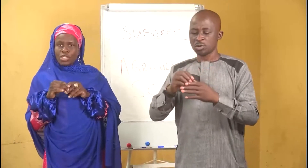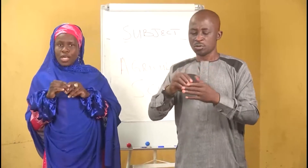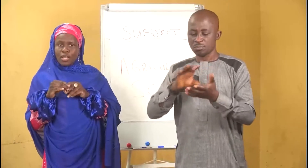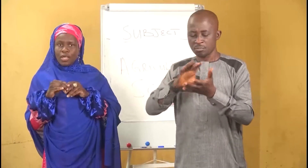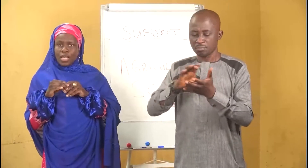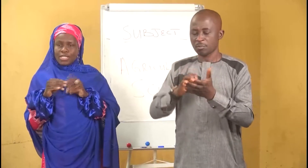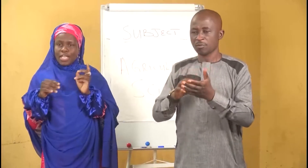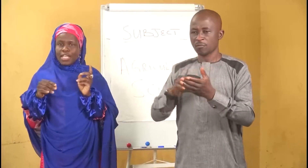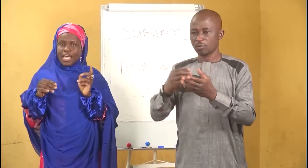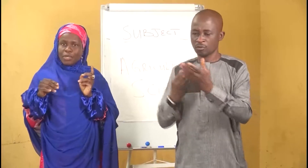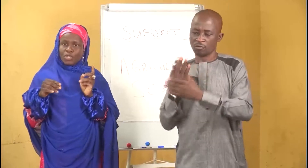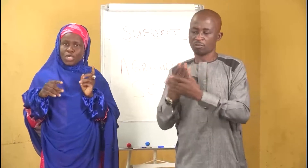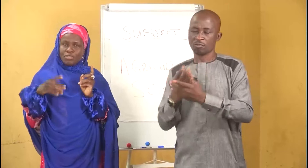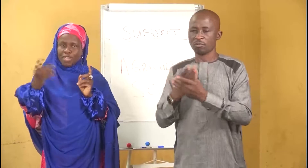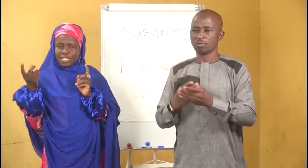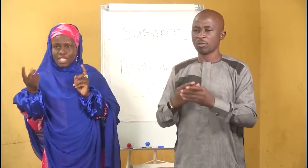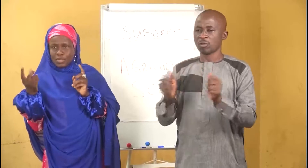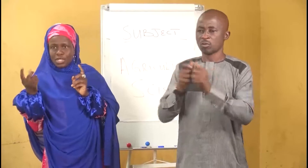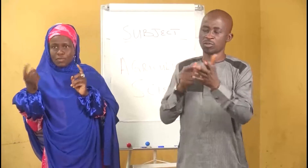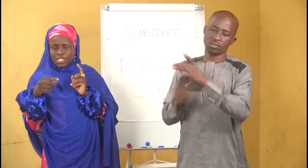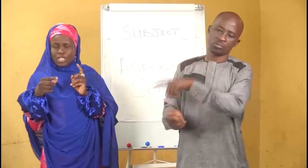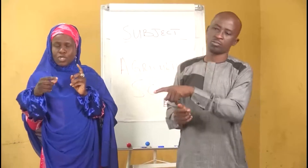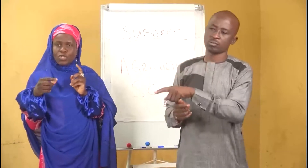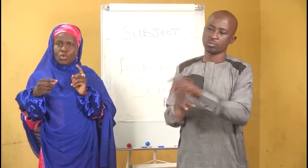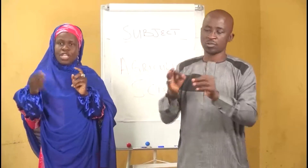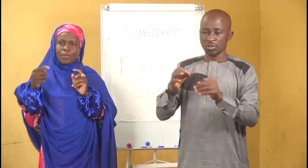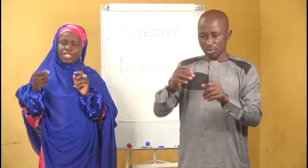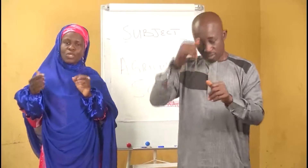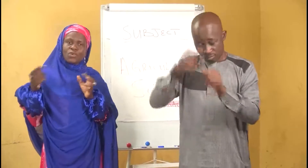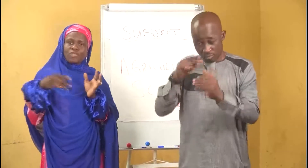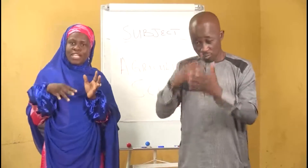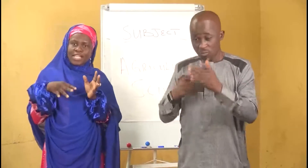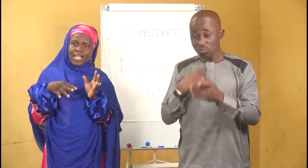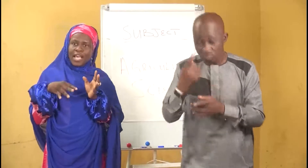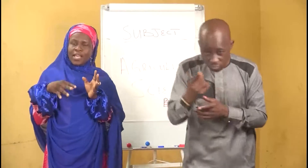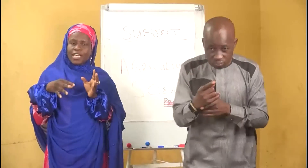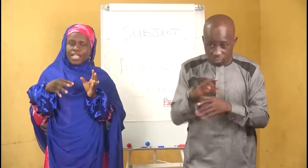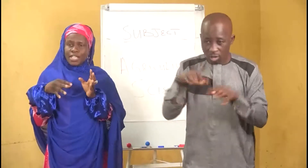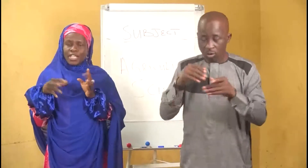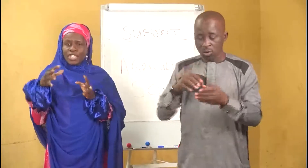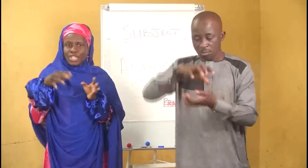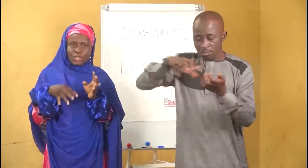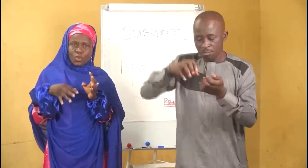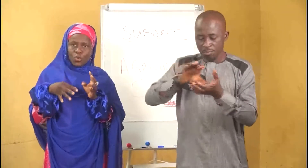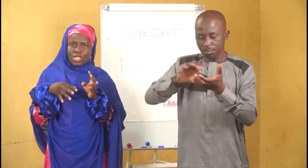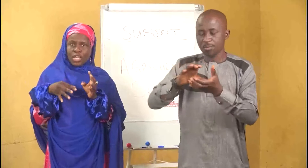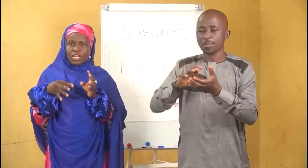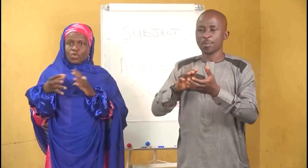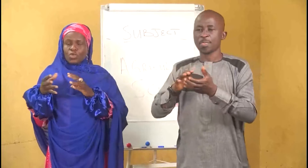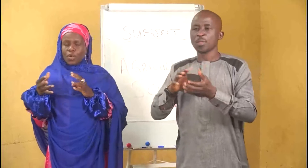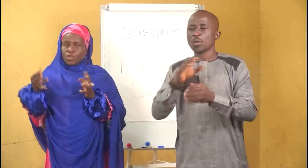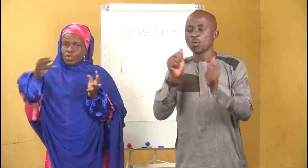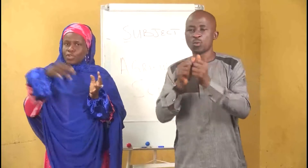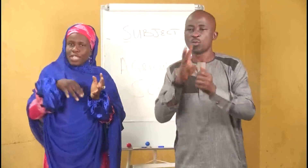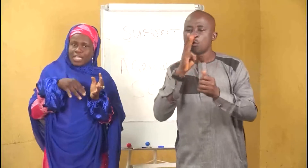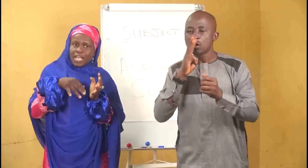irrigation water. As I earlier mentioned, the fertigation. Fertigation is what? Application of fertilizer in irrigation water. So